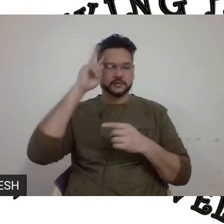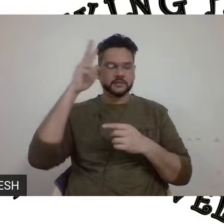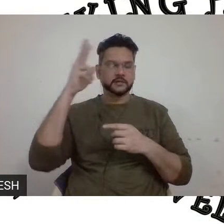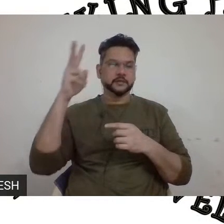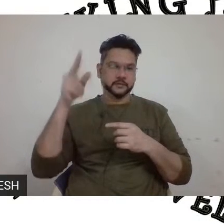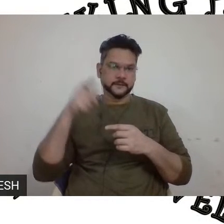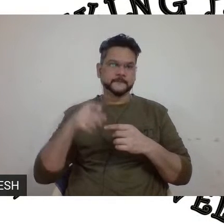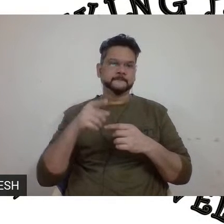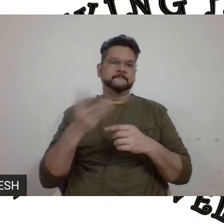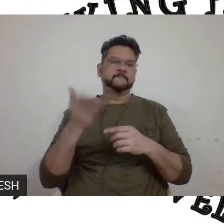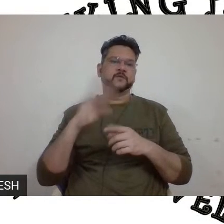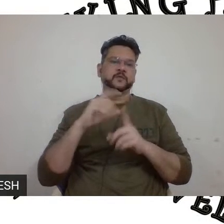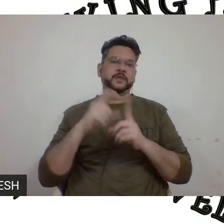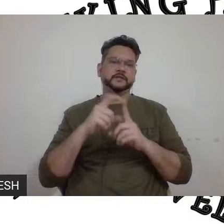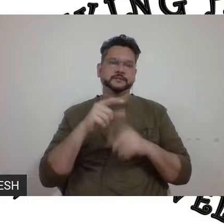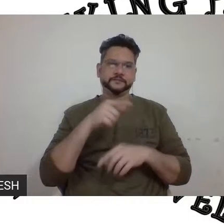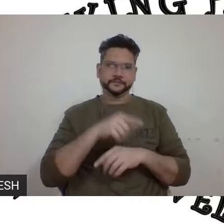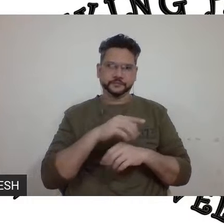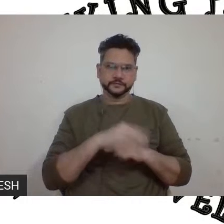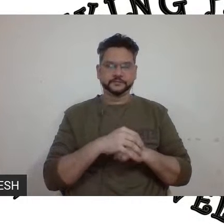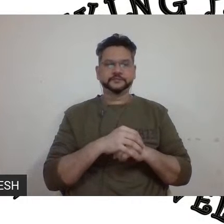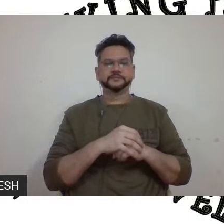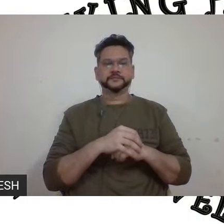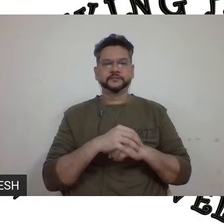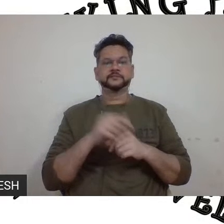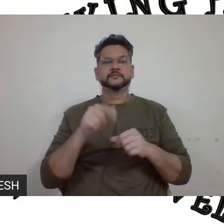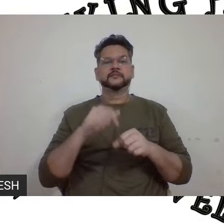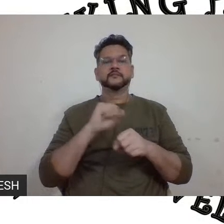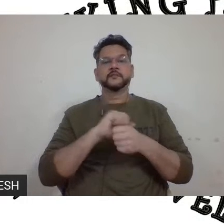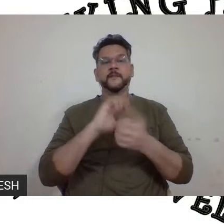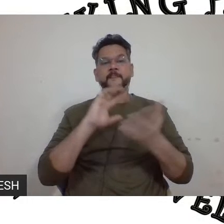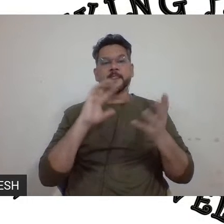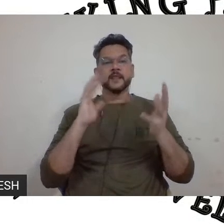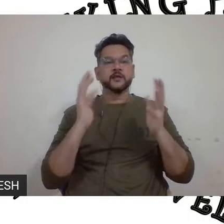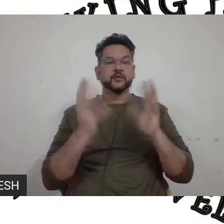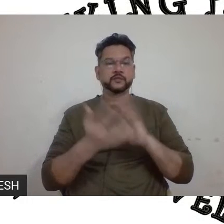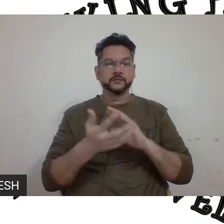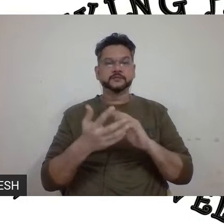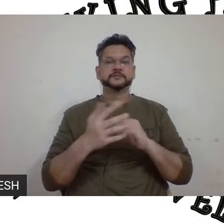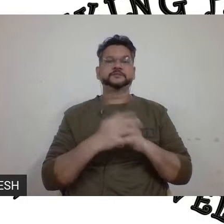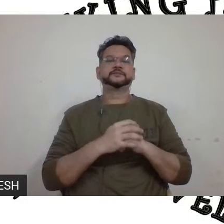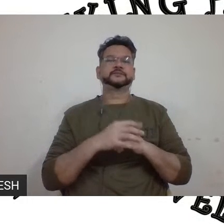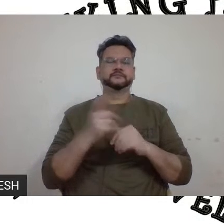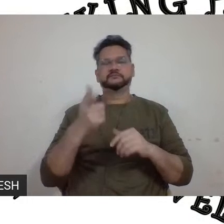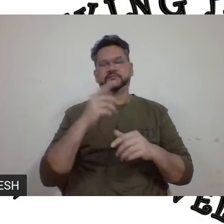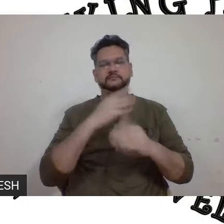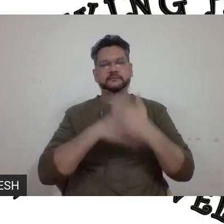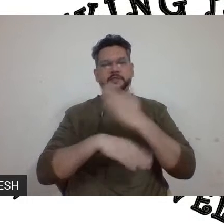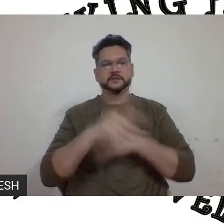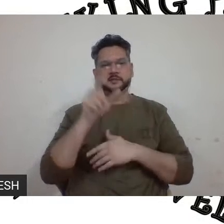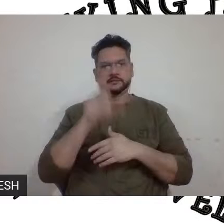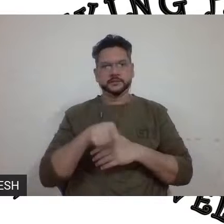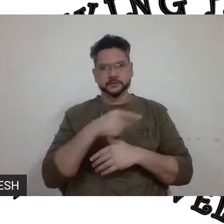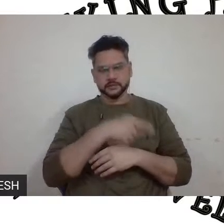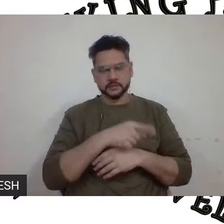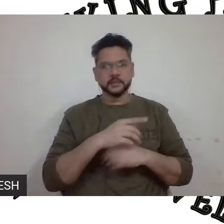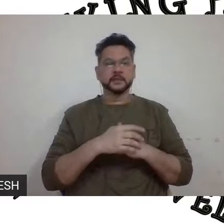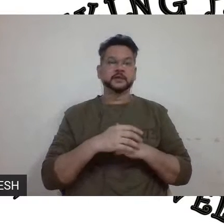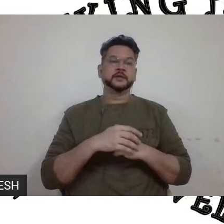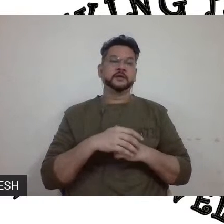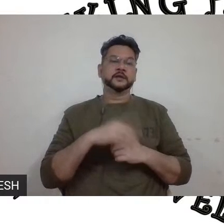CEO, Global Firm of Special Education, Rehabilitation Professional and Person with Disabilities. Mr.